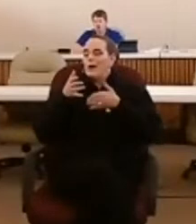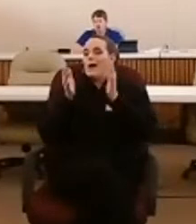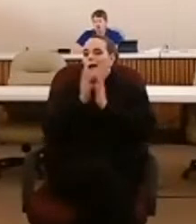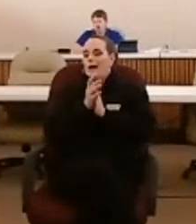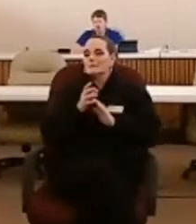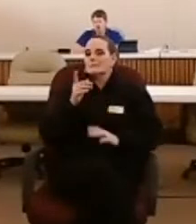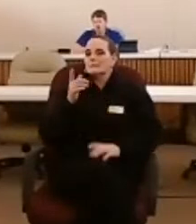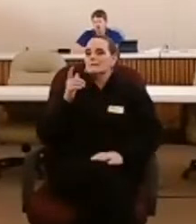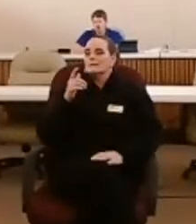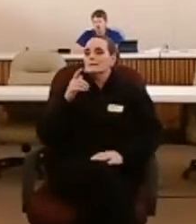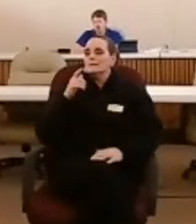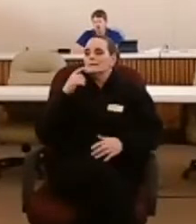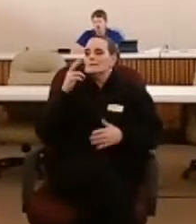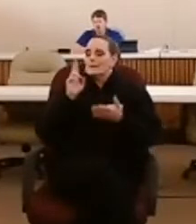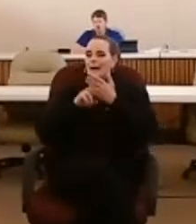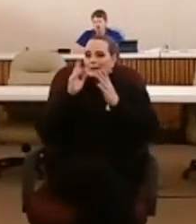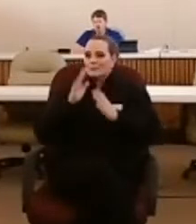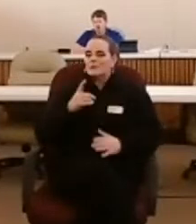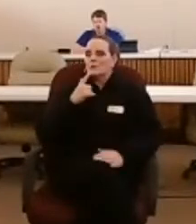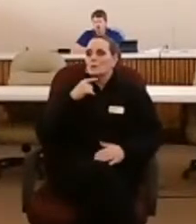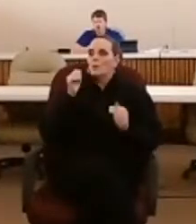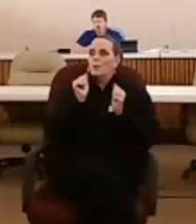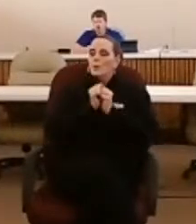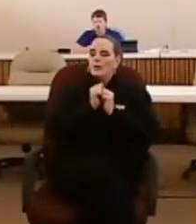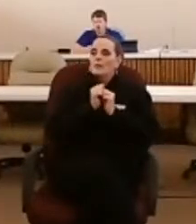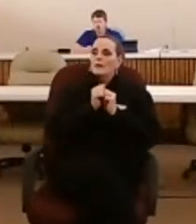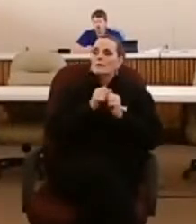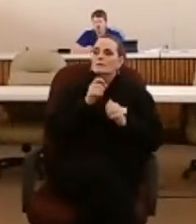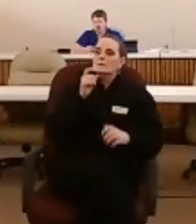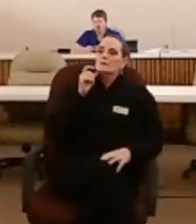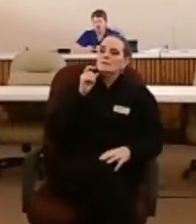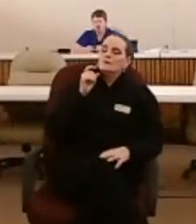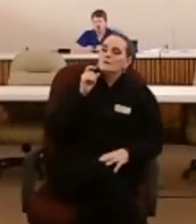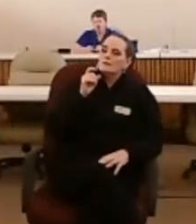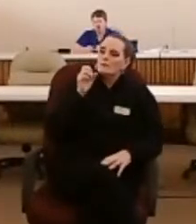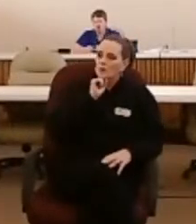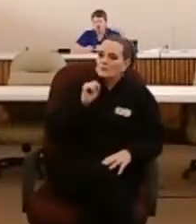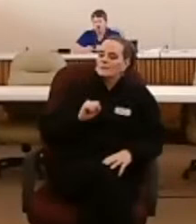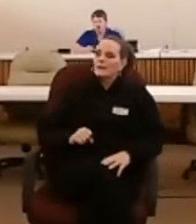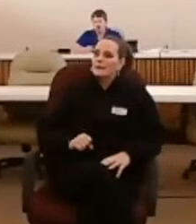the contractor on the cul-de-sac as much as anything. No problem.